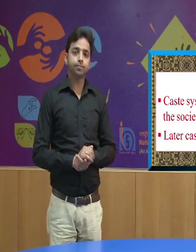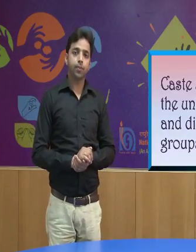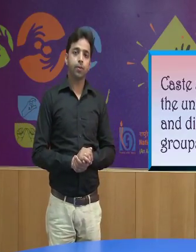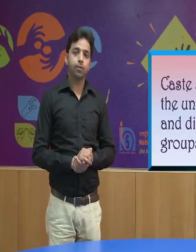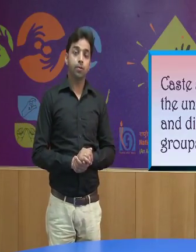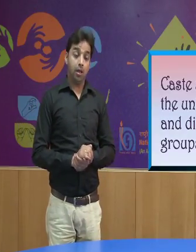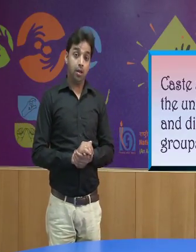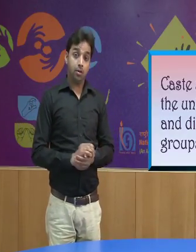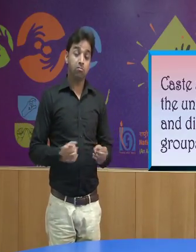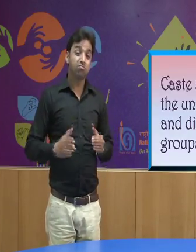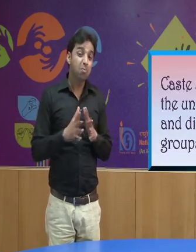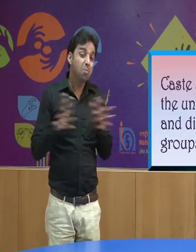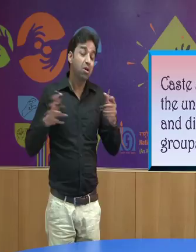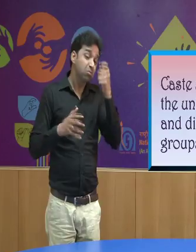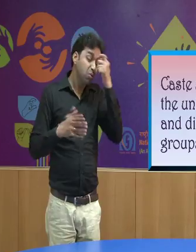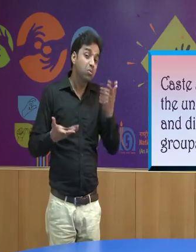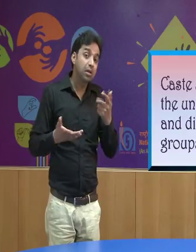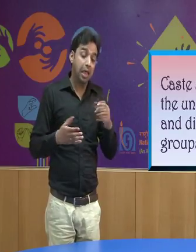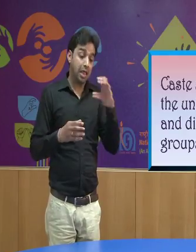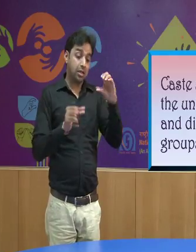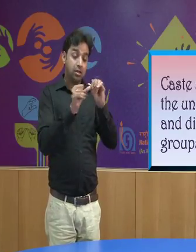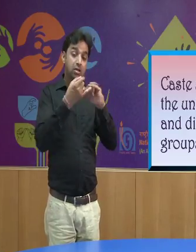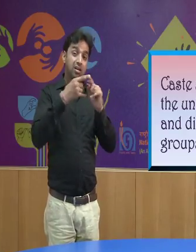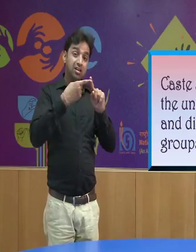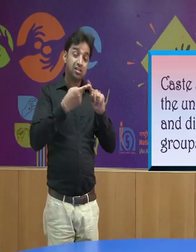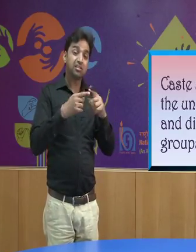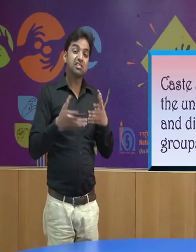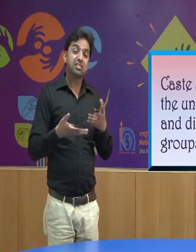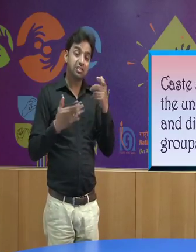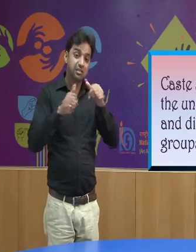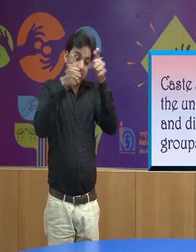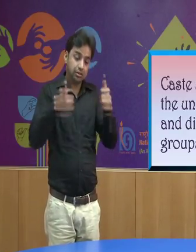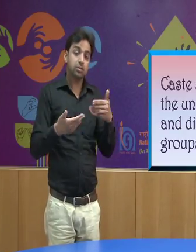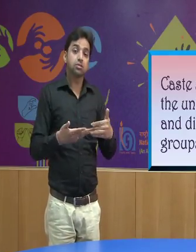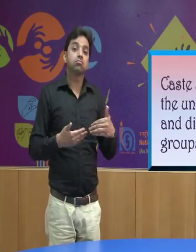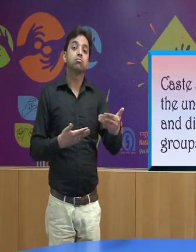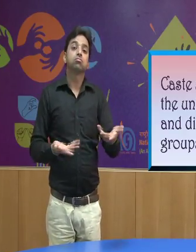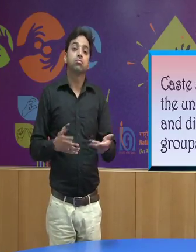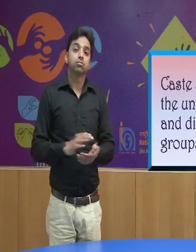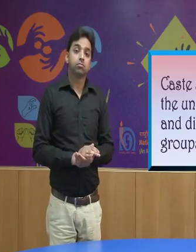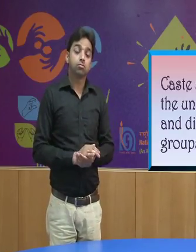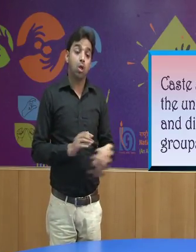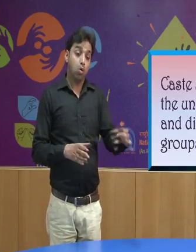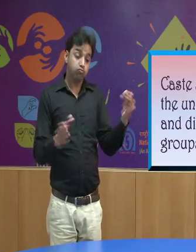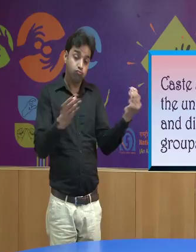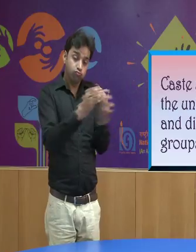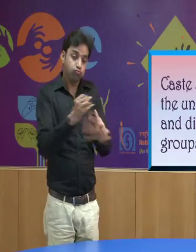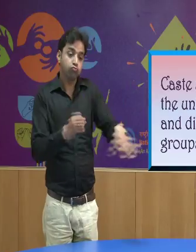The biggest problem that caste system poses is that the unity of society is